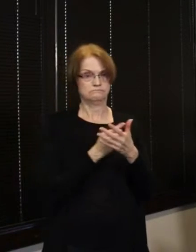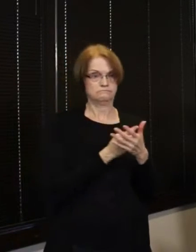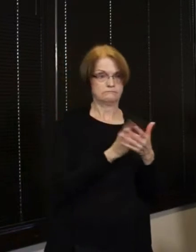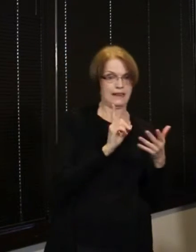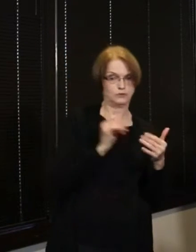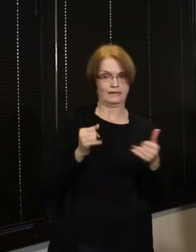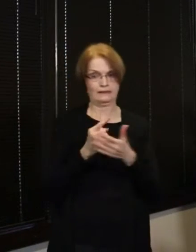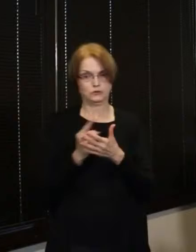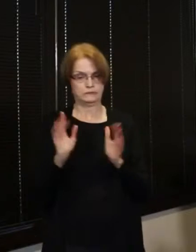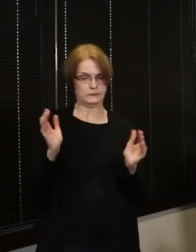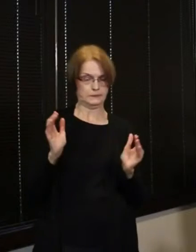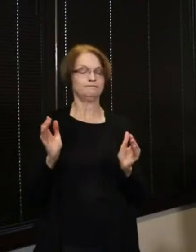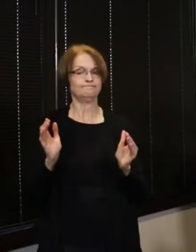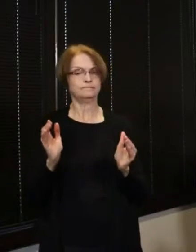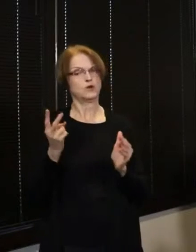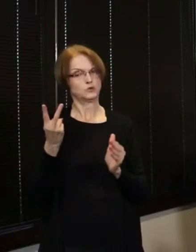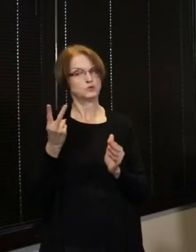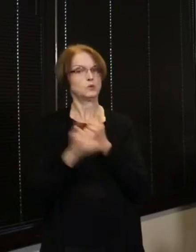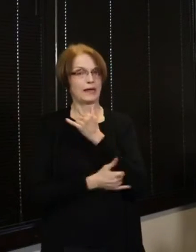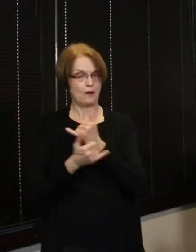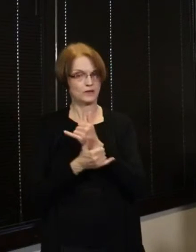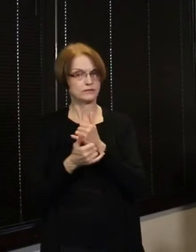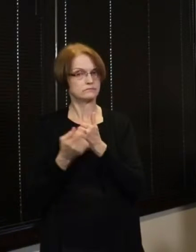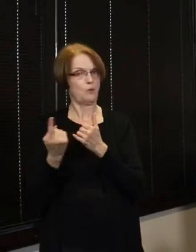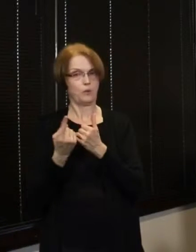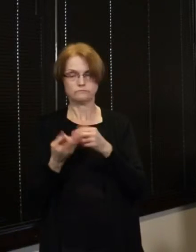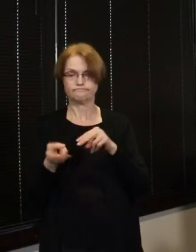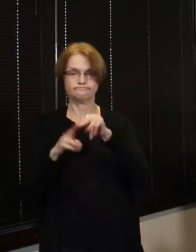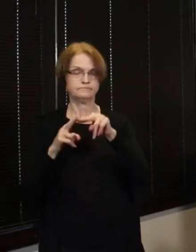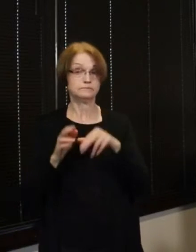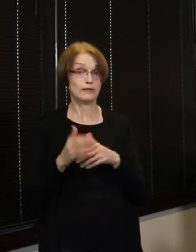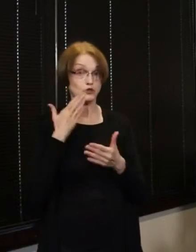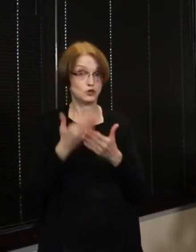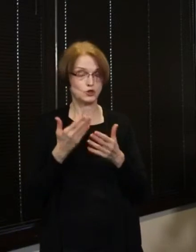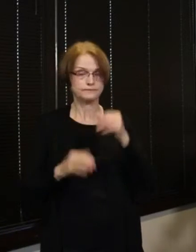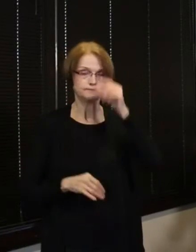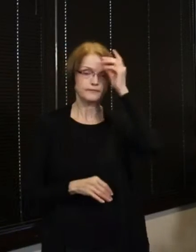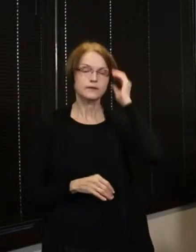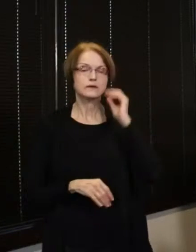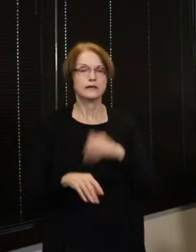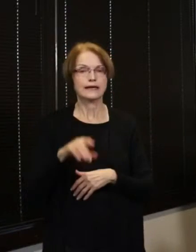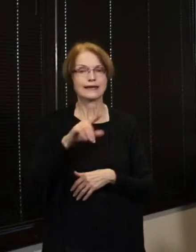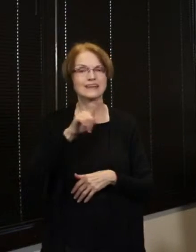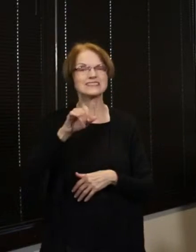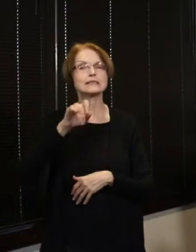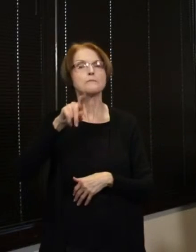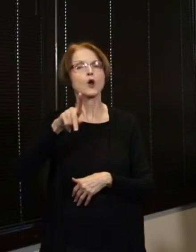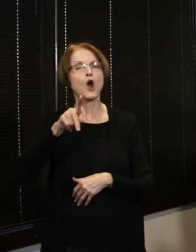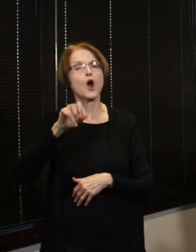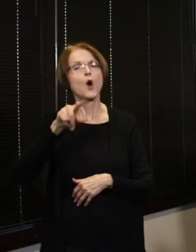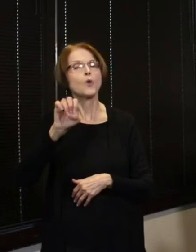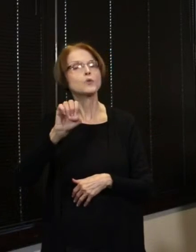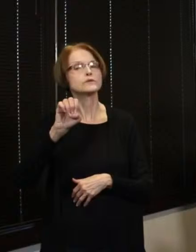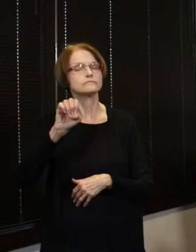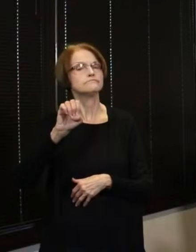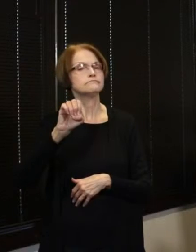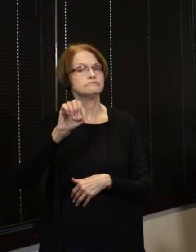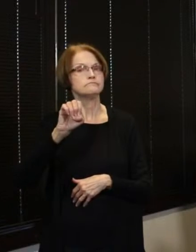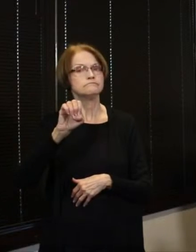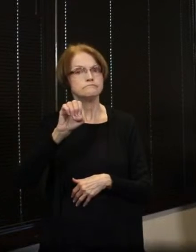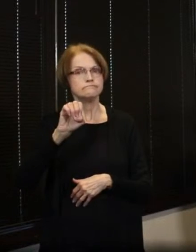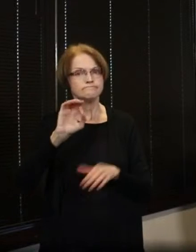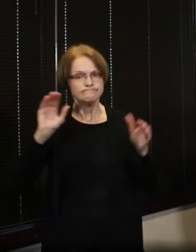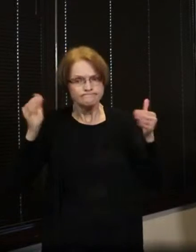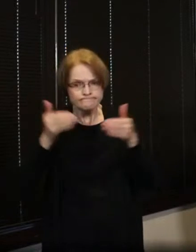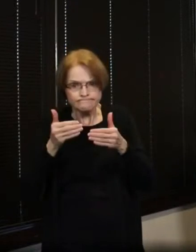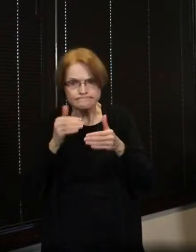news across the board. And then looking more specifically at some of the zip code level data on where those cases were increasing,